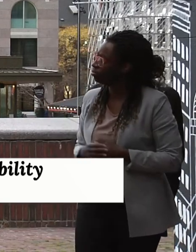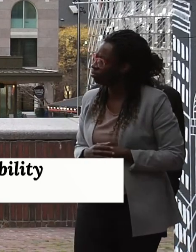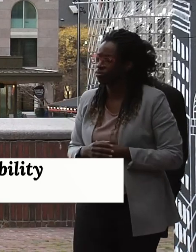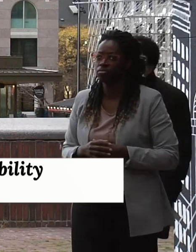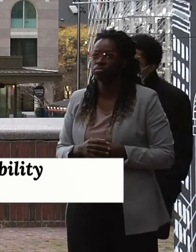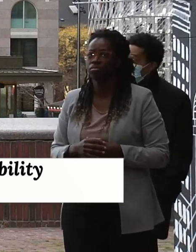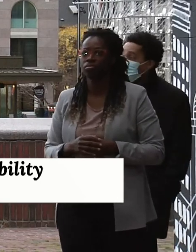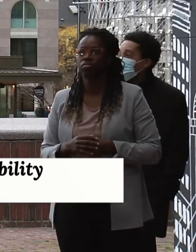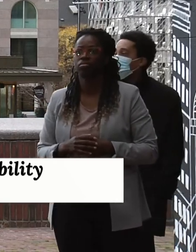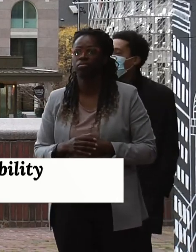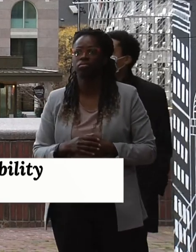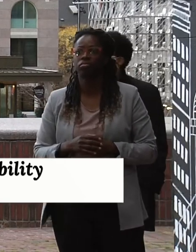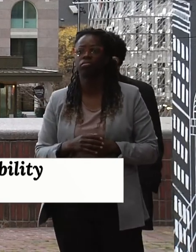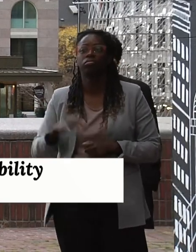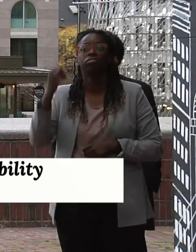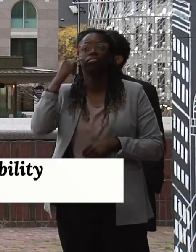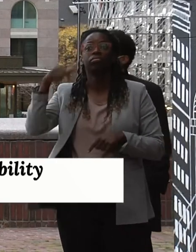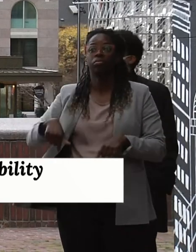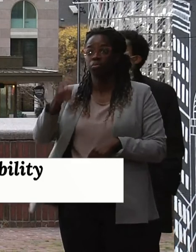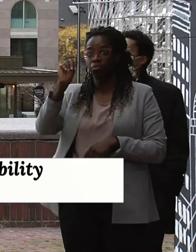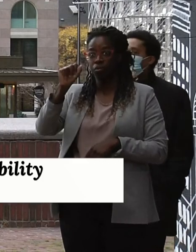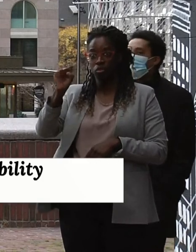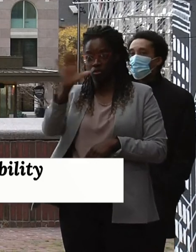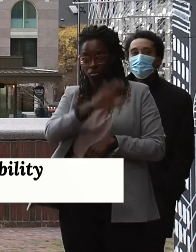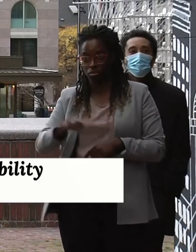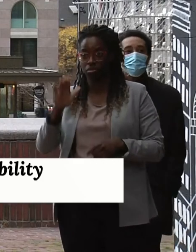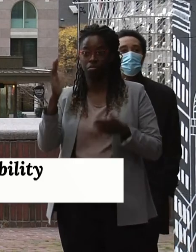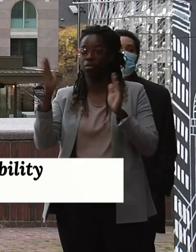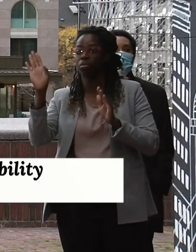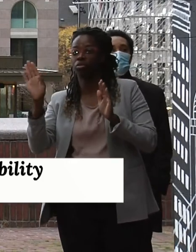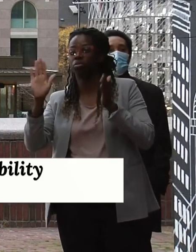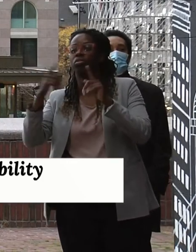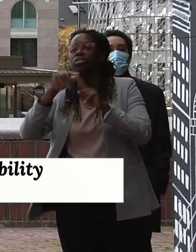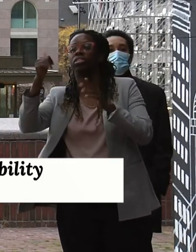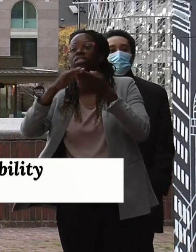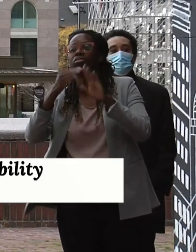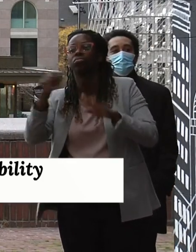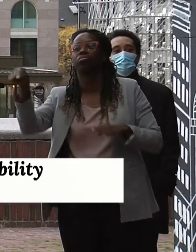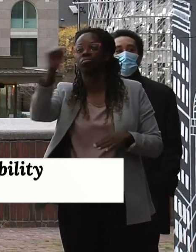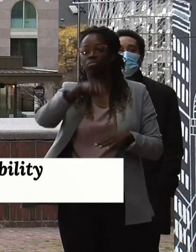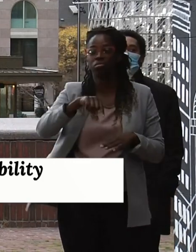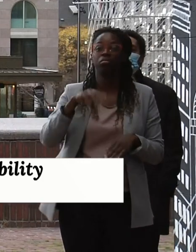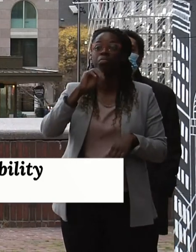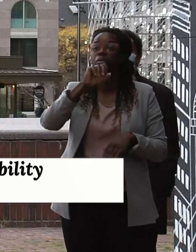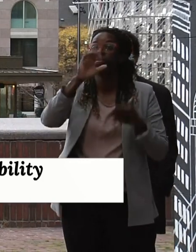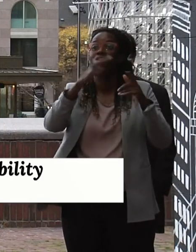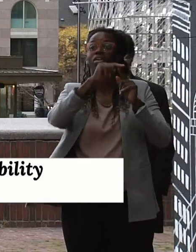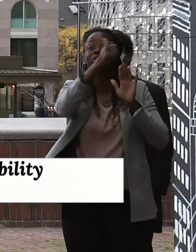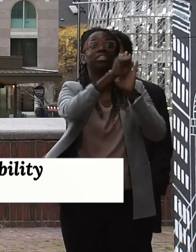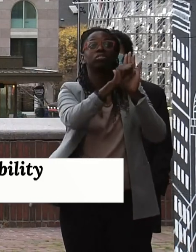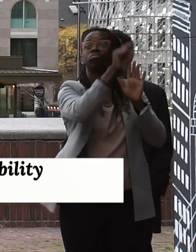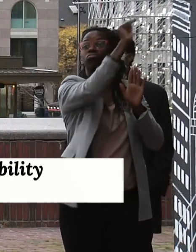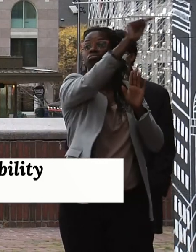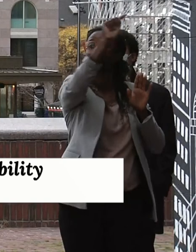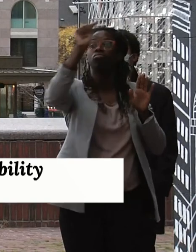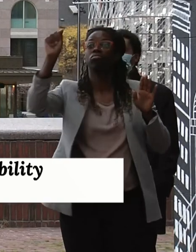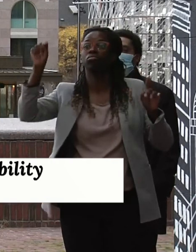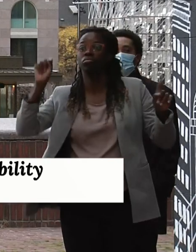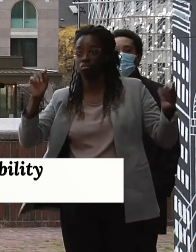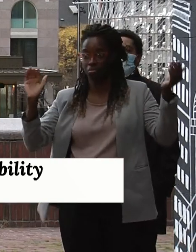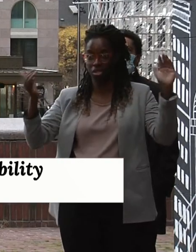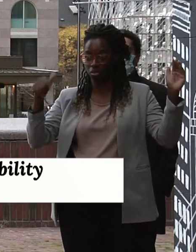Massachusetts to other states or Boston to other cities, I think back to the early days of COVID, we were number three or four